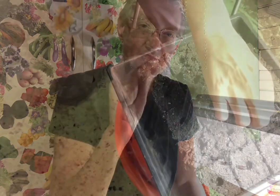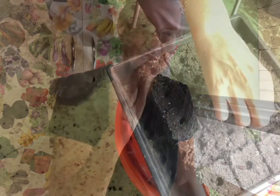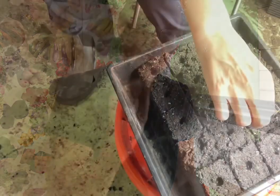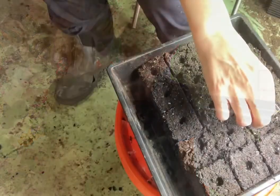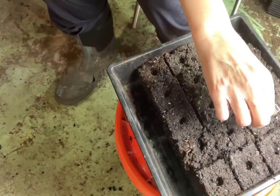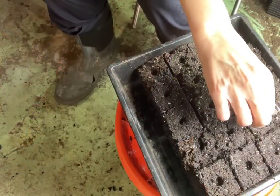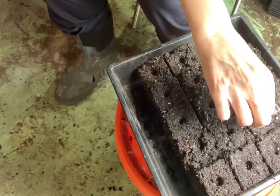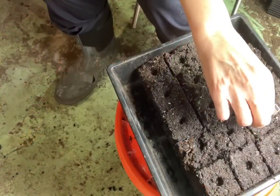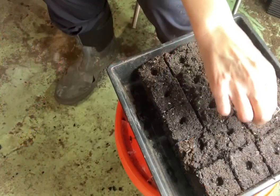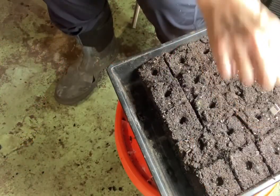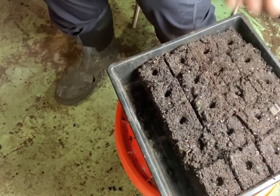3 seeds.